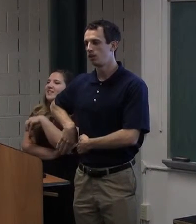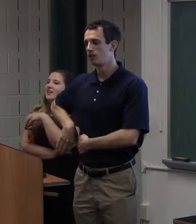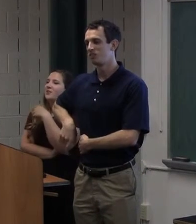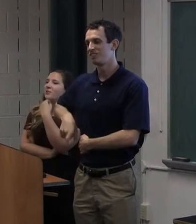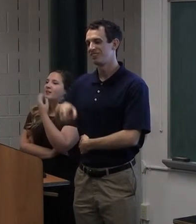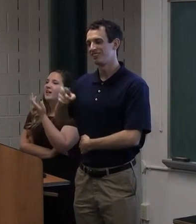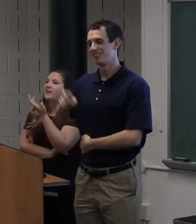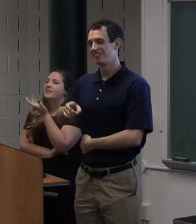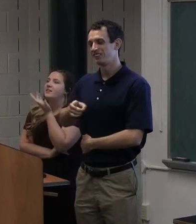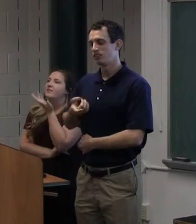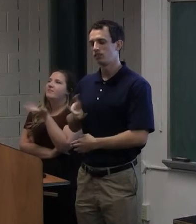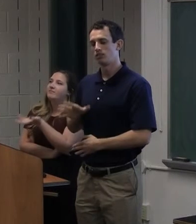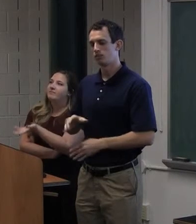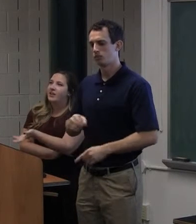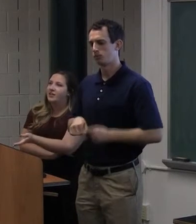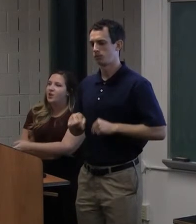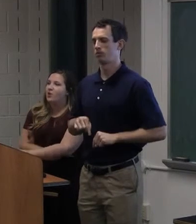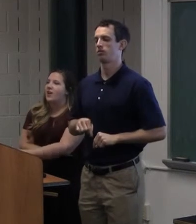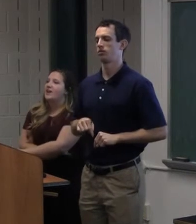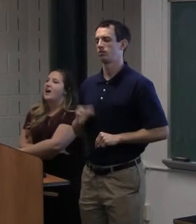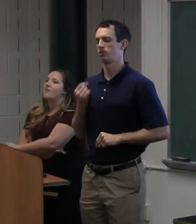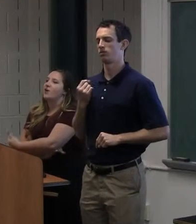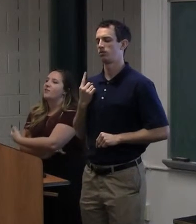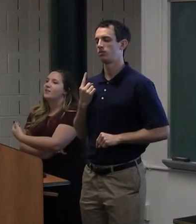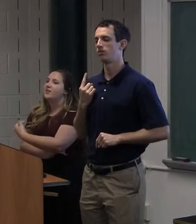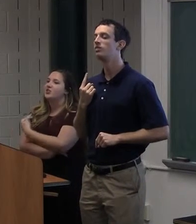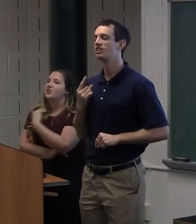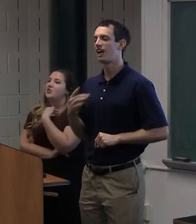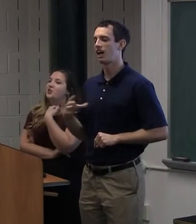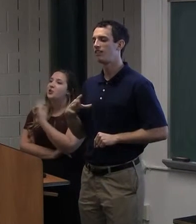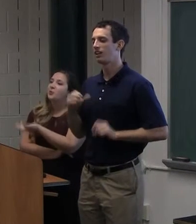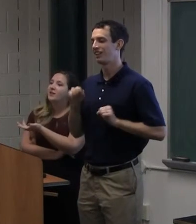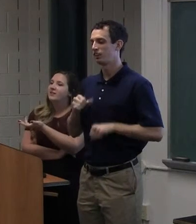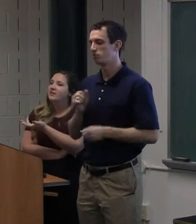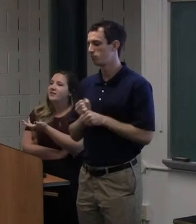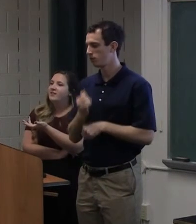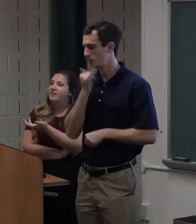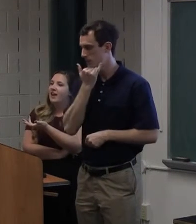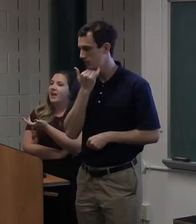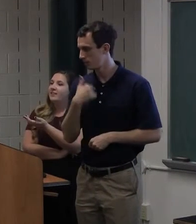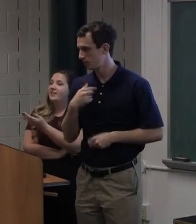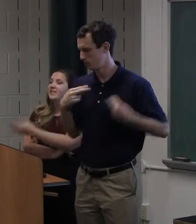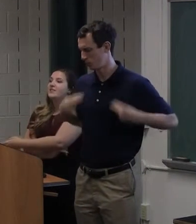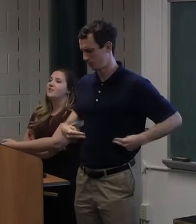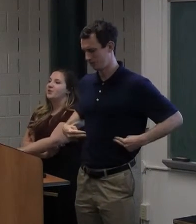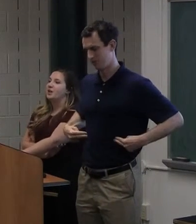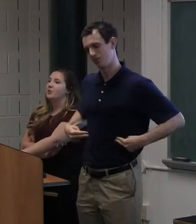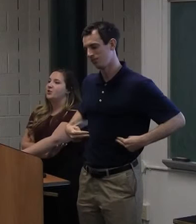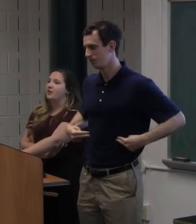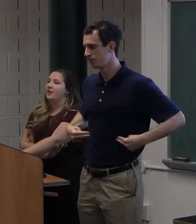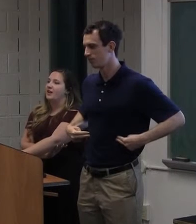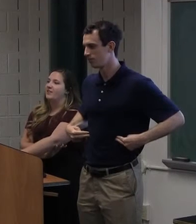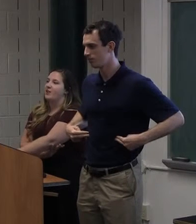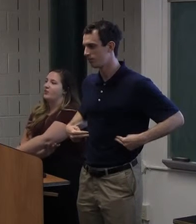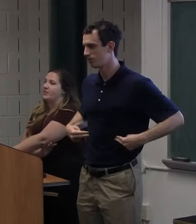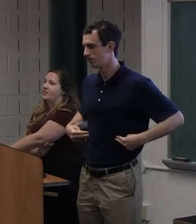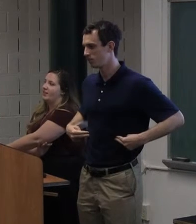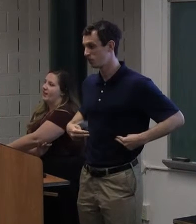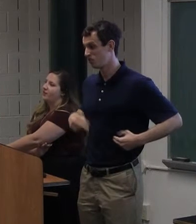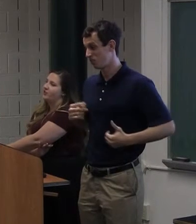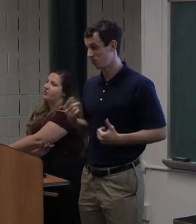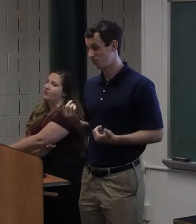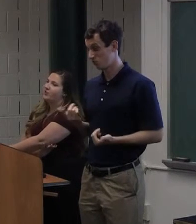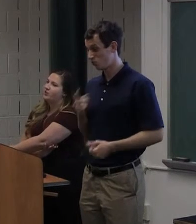have to kind of sit down and realize it's okay to have off days, you're still human. And this is the first time you're doing anything on